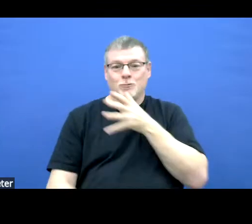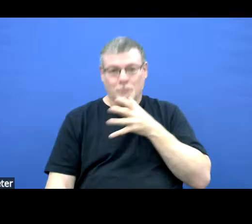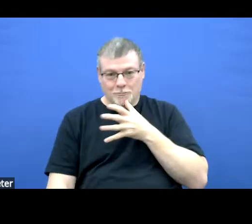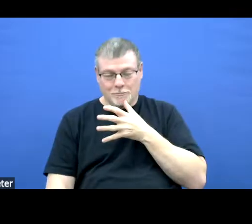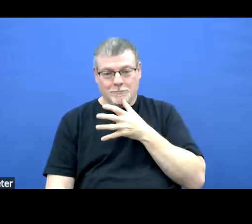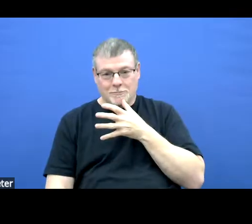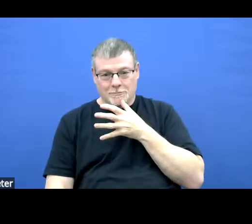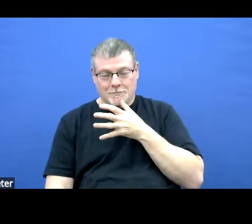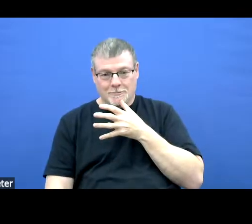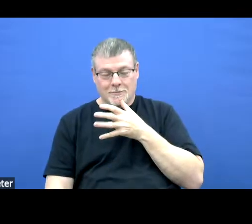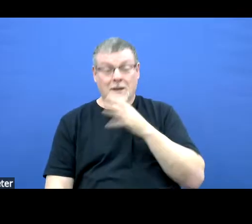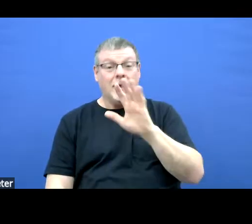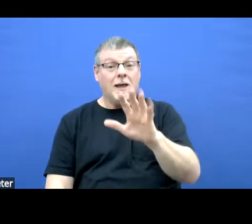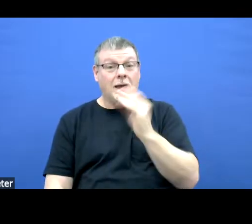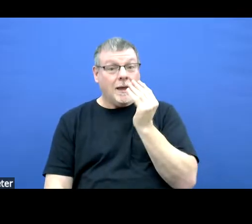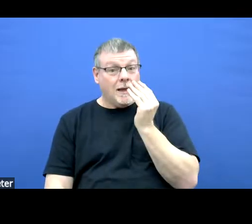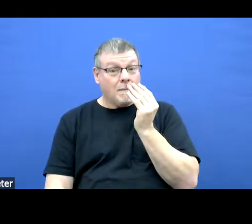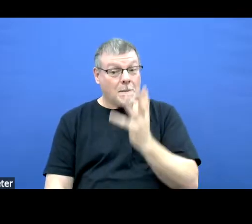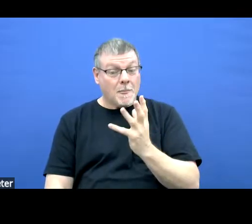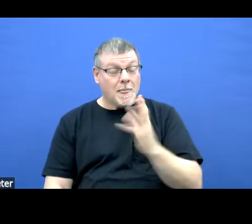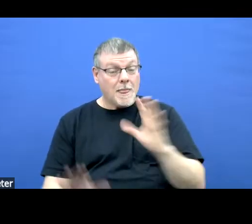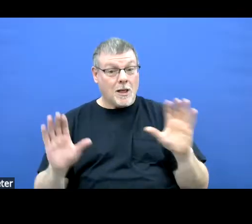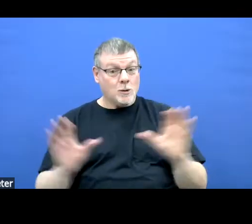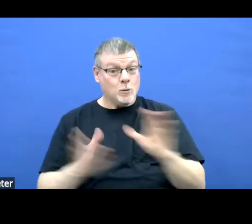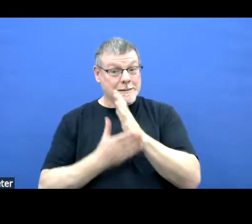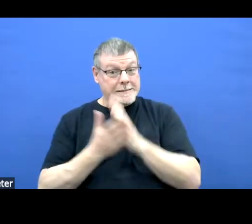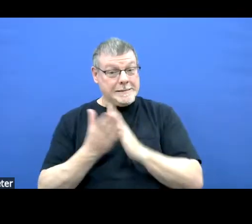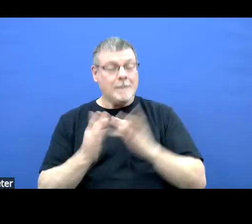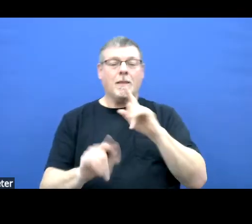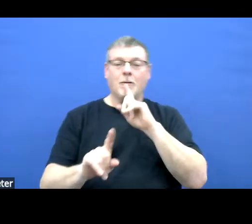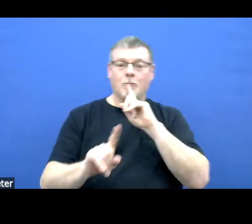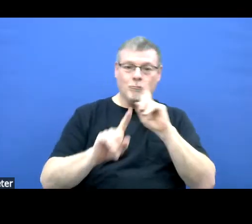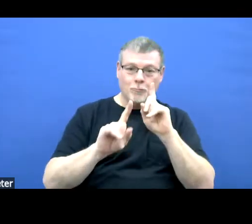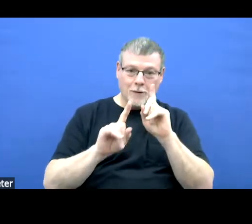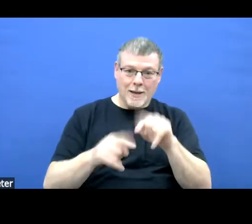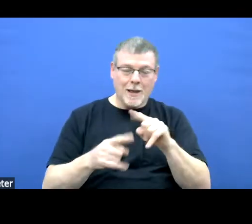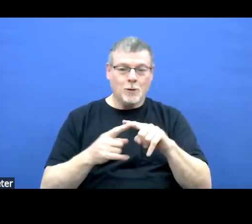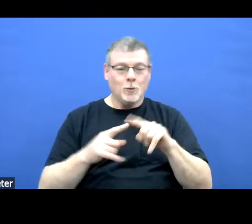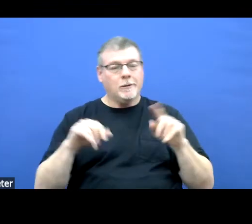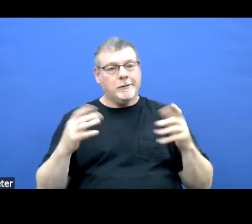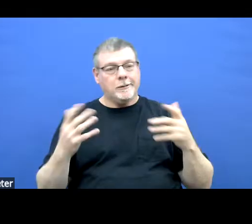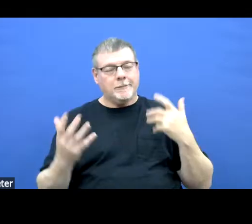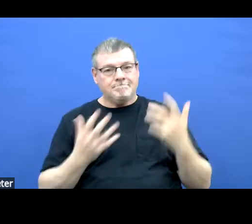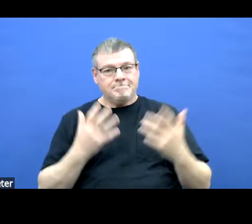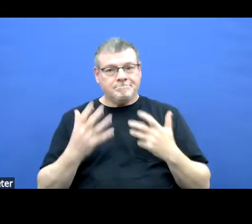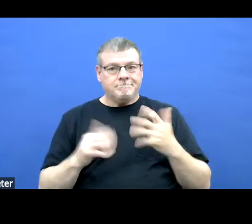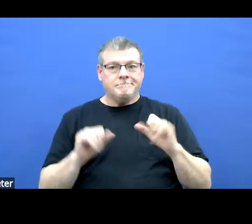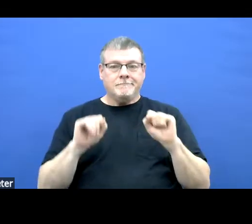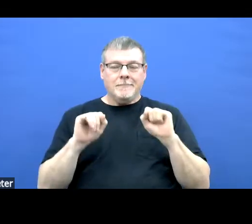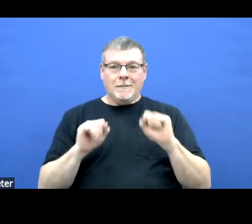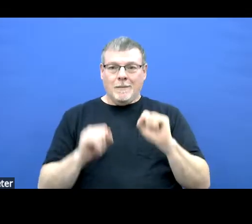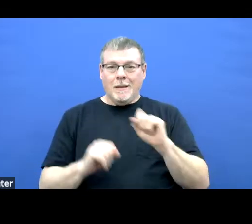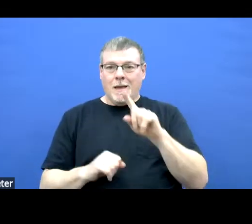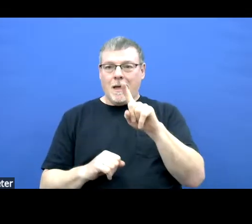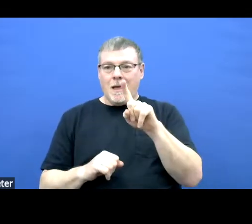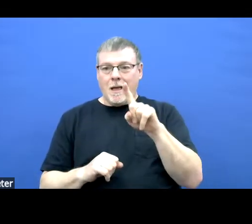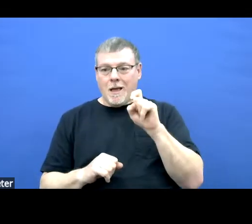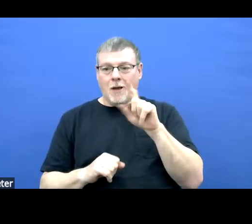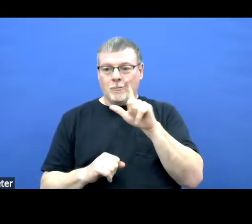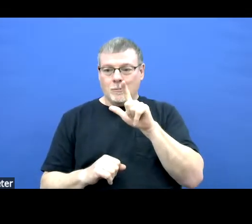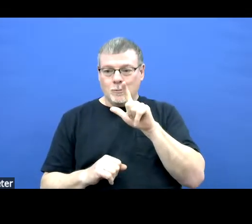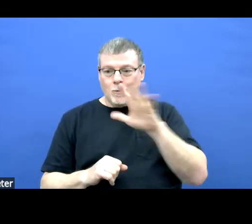In doing so, some of it was in reaction to a potential, I think it was 125